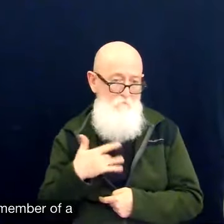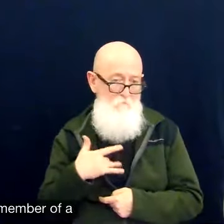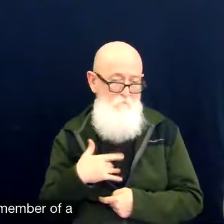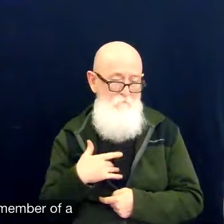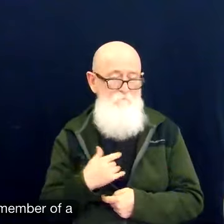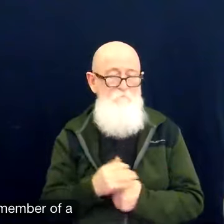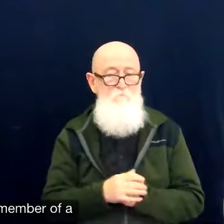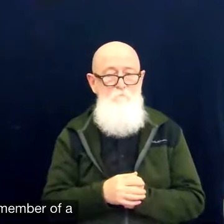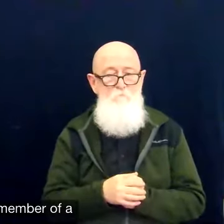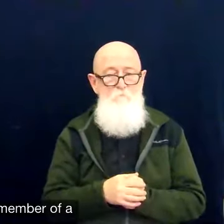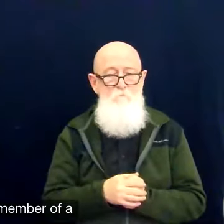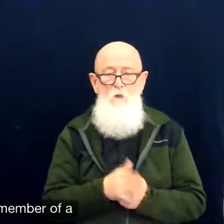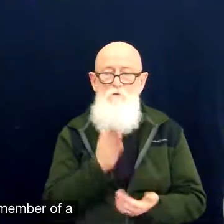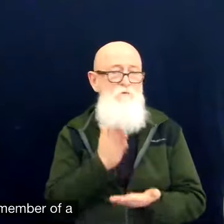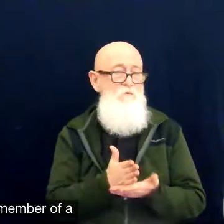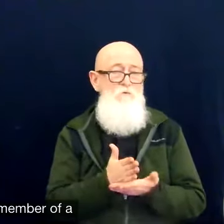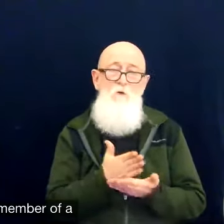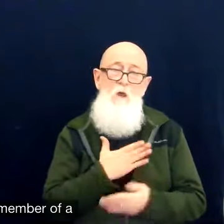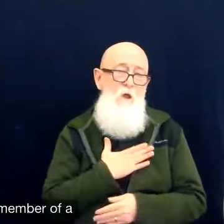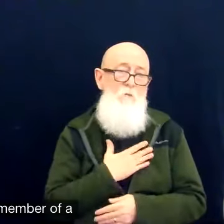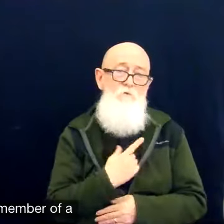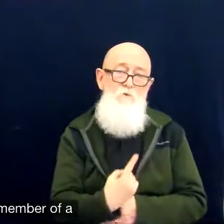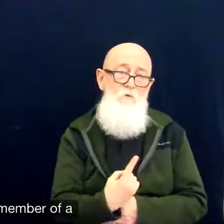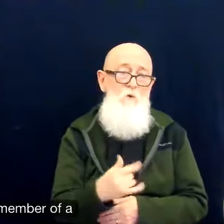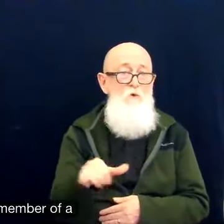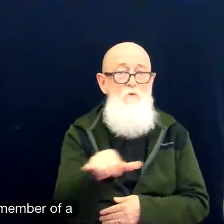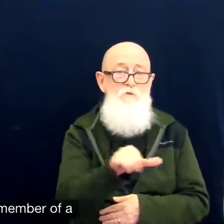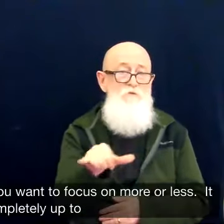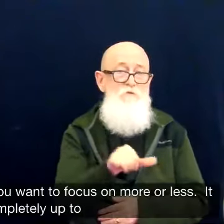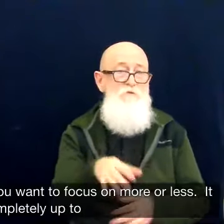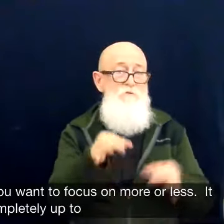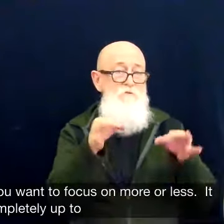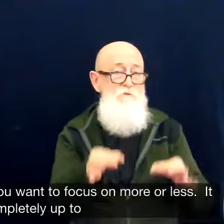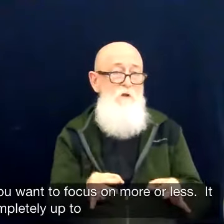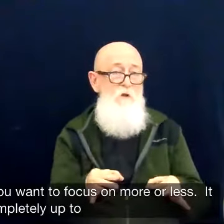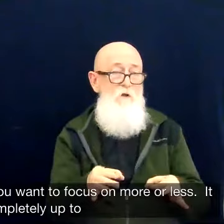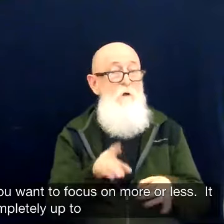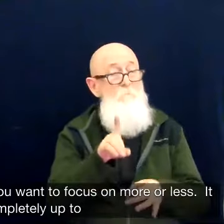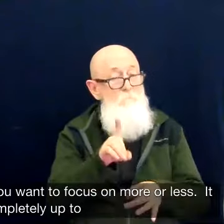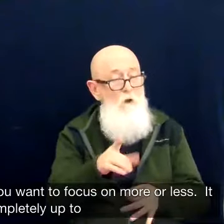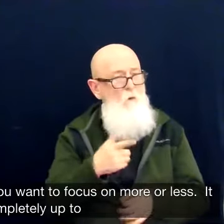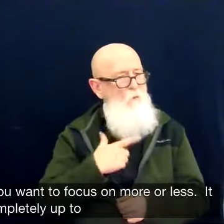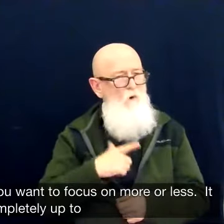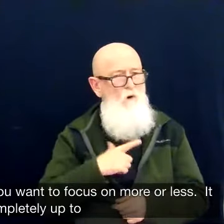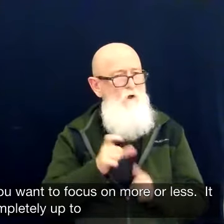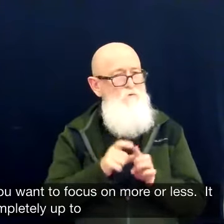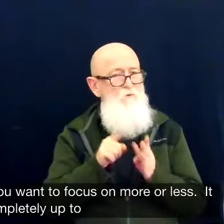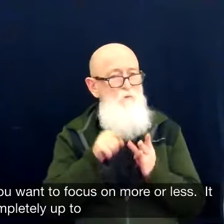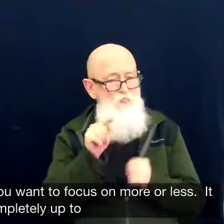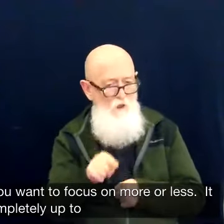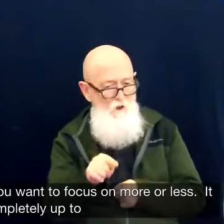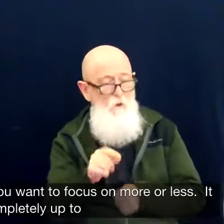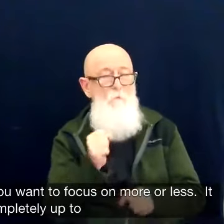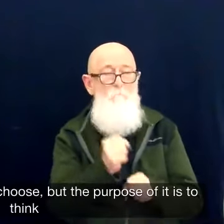And it's completely up to you which aspects you choose, but the purpose of it is to think about balance